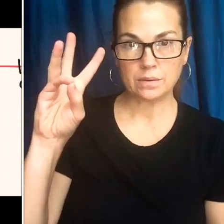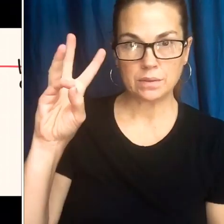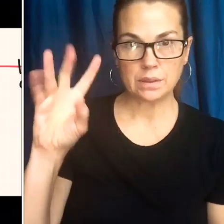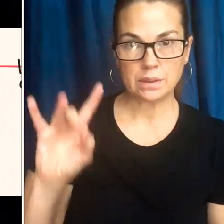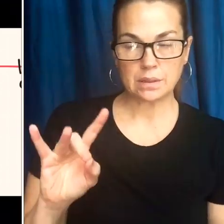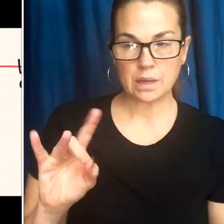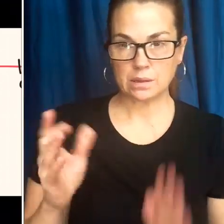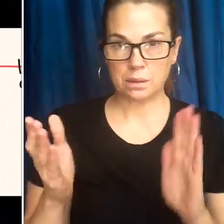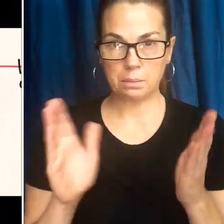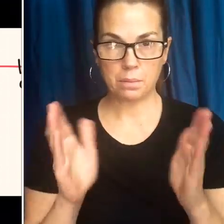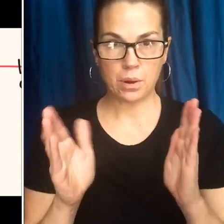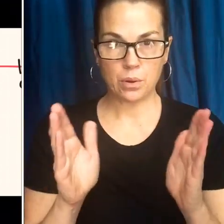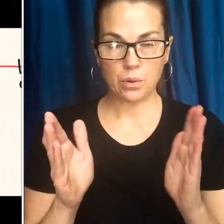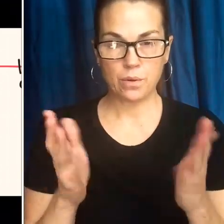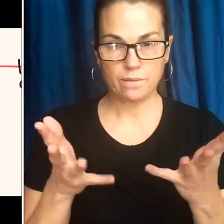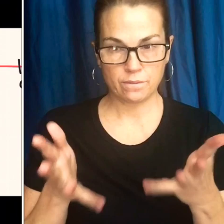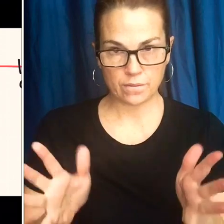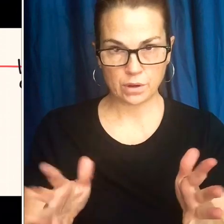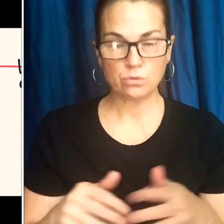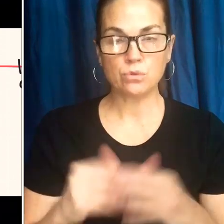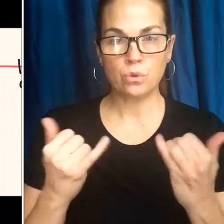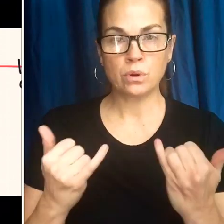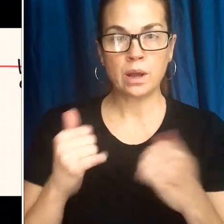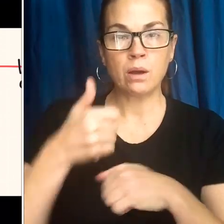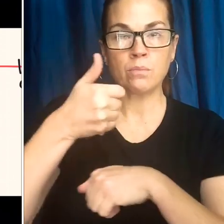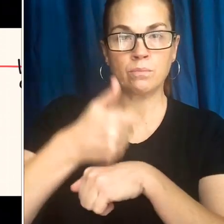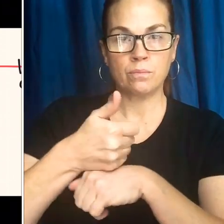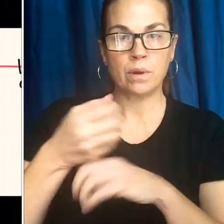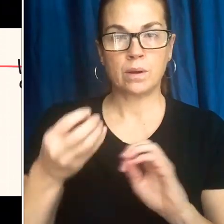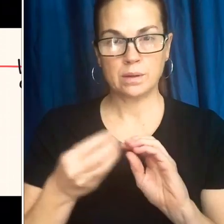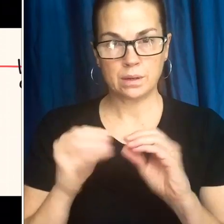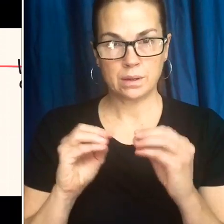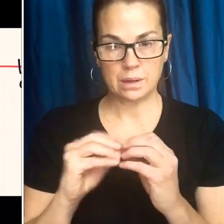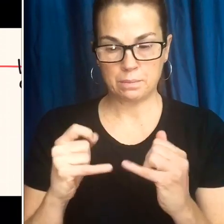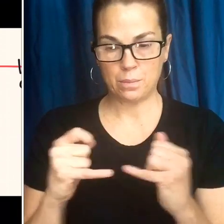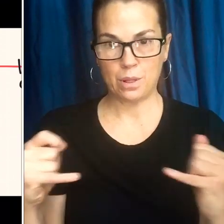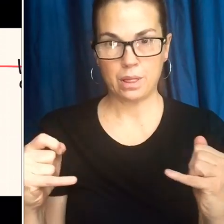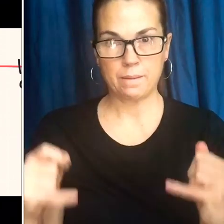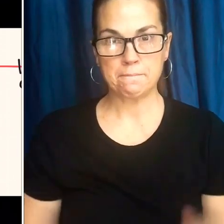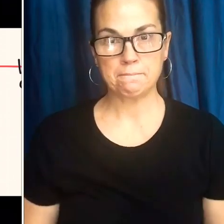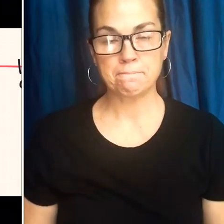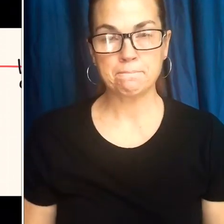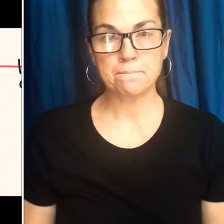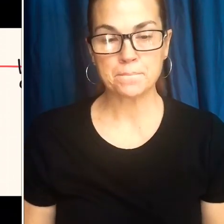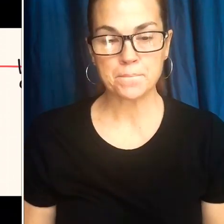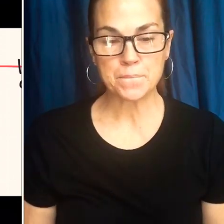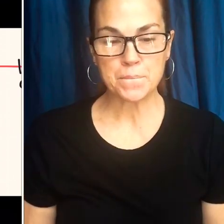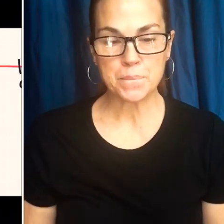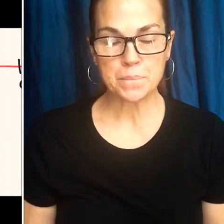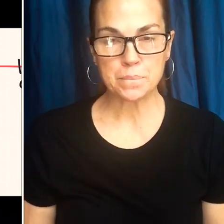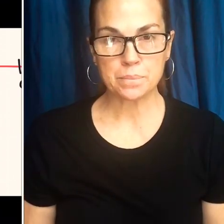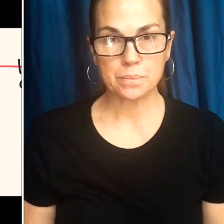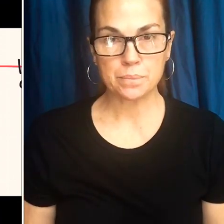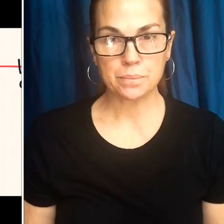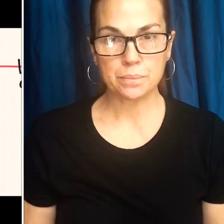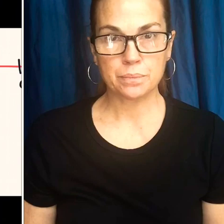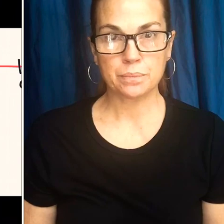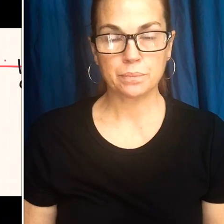So I could break my number line into eighths, since that's a common denominator. So